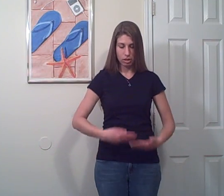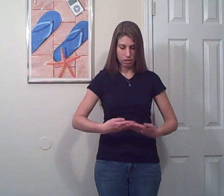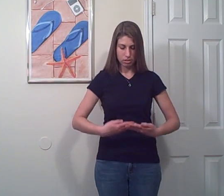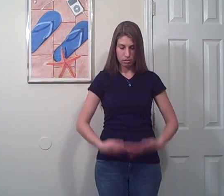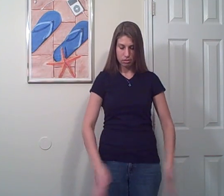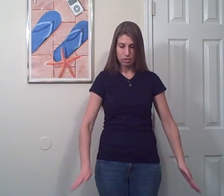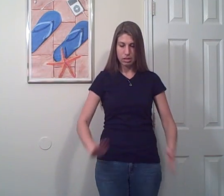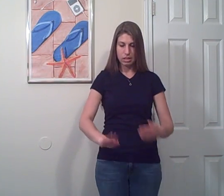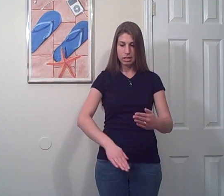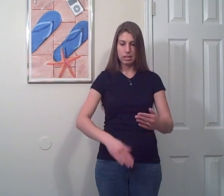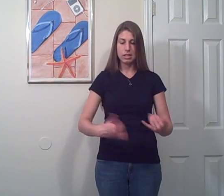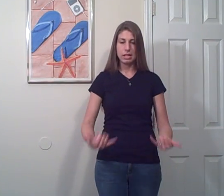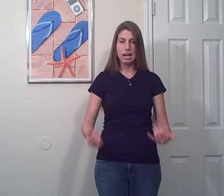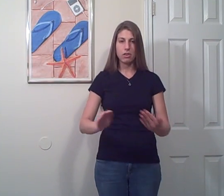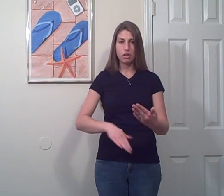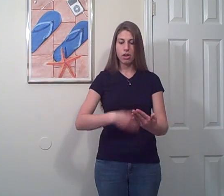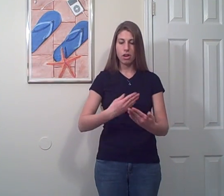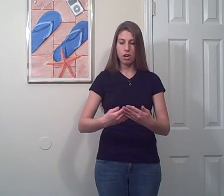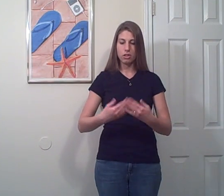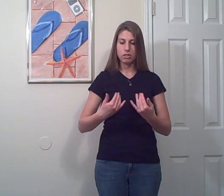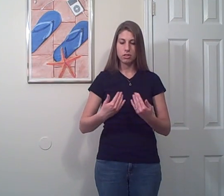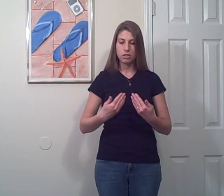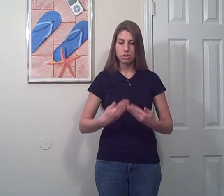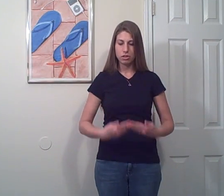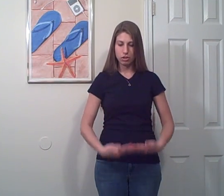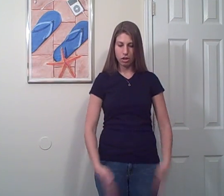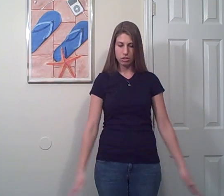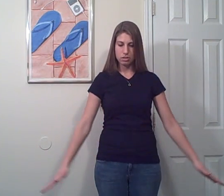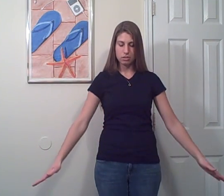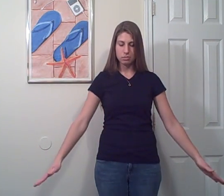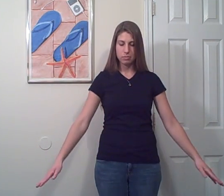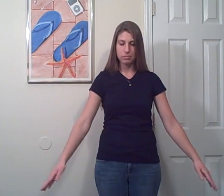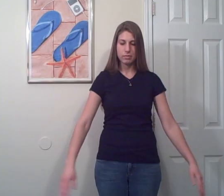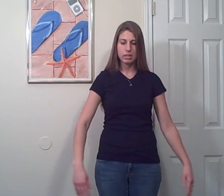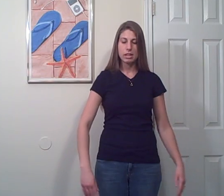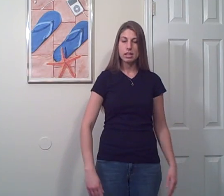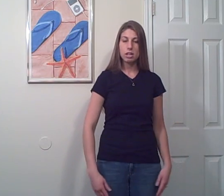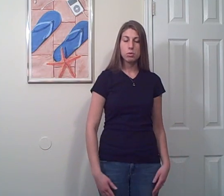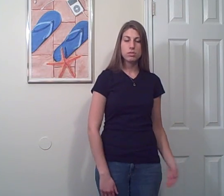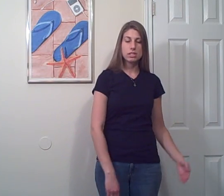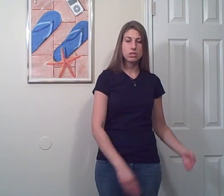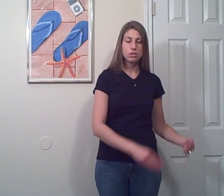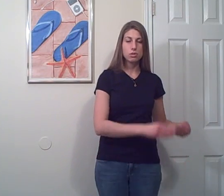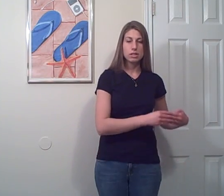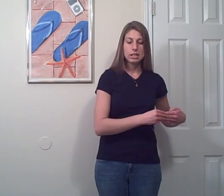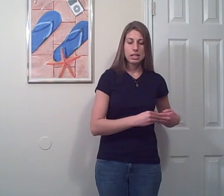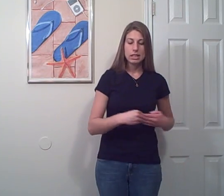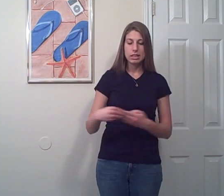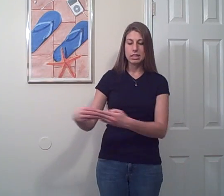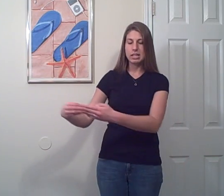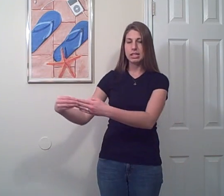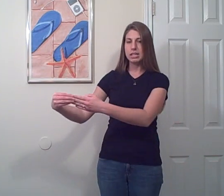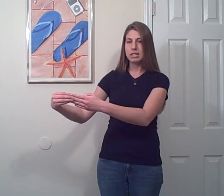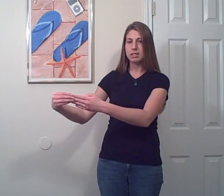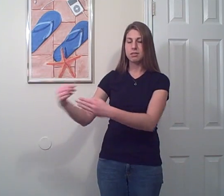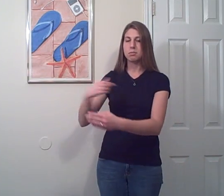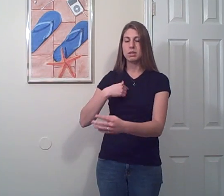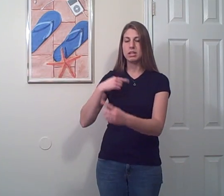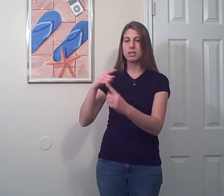lost. Now all lost. Then it moves into lead me